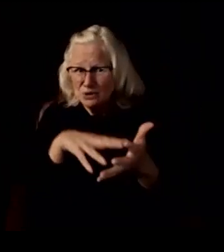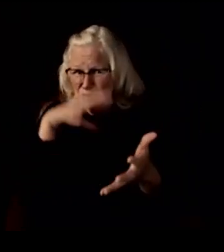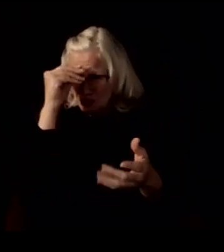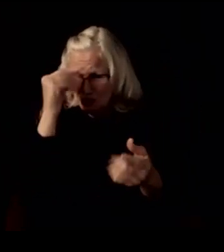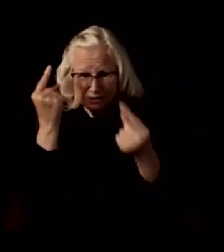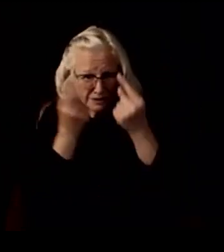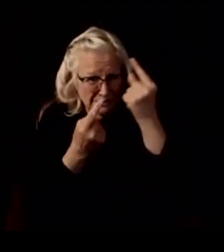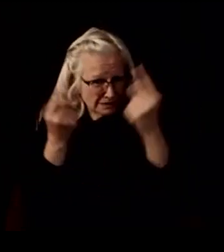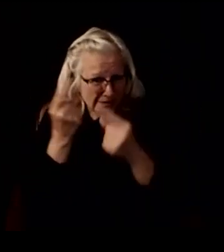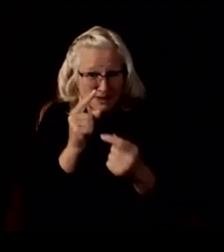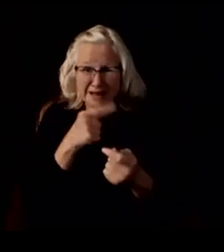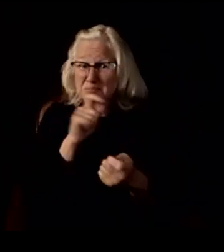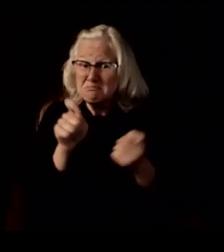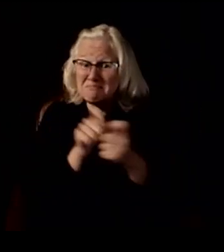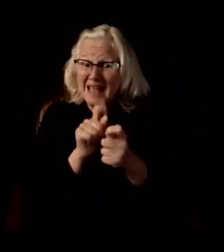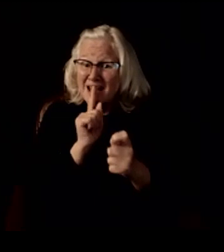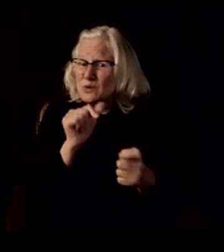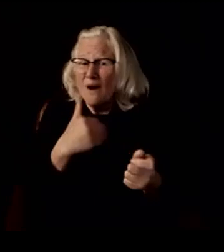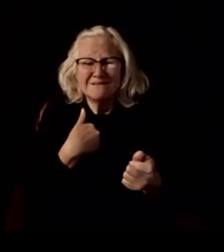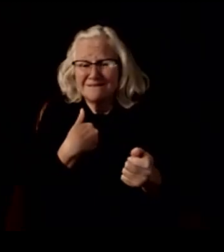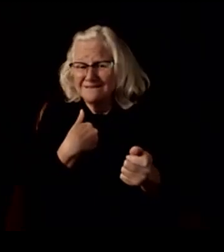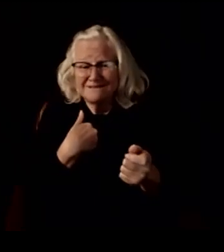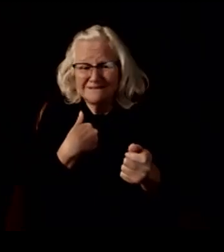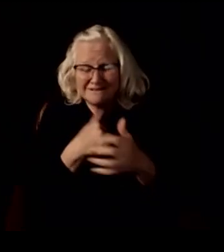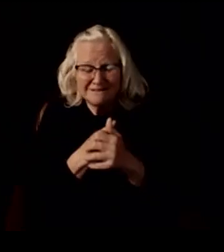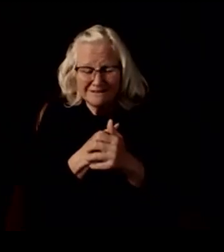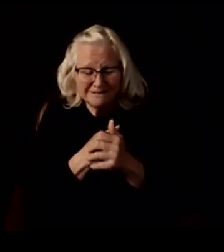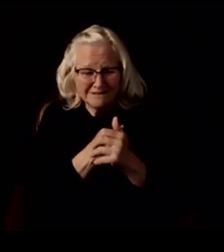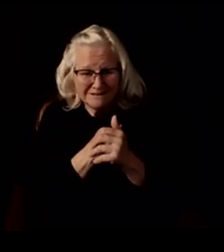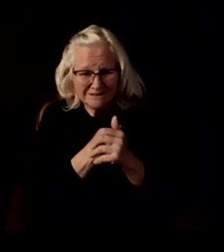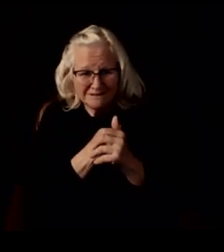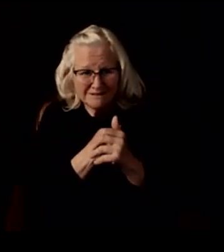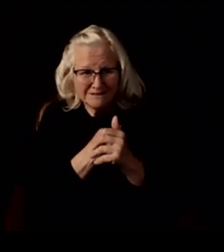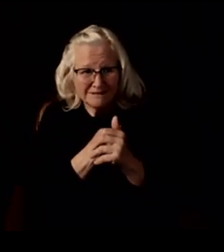question. Thank you.